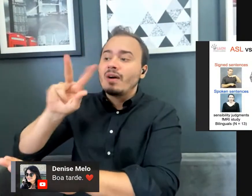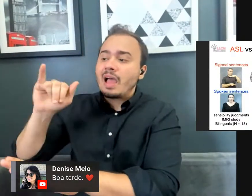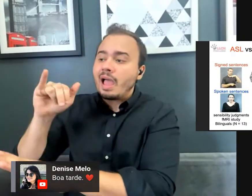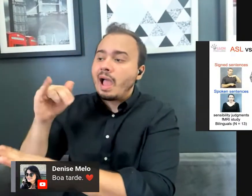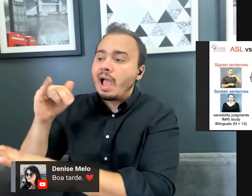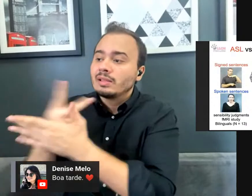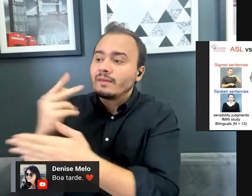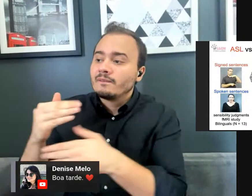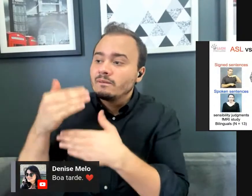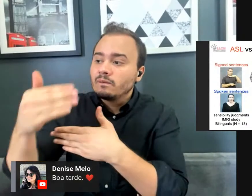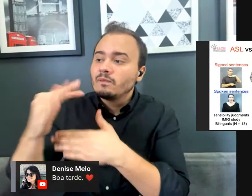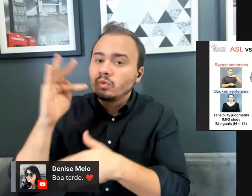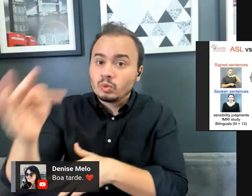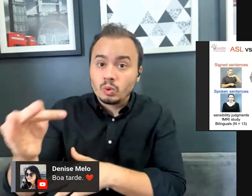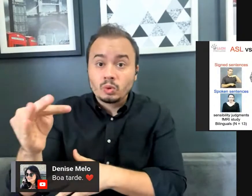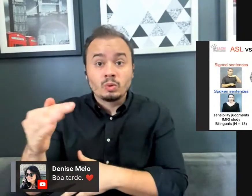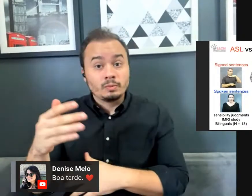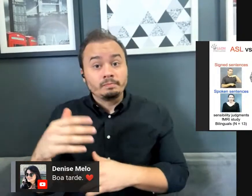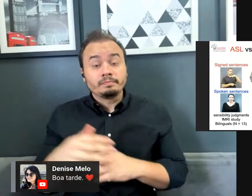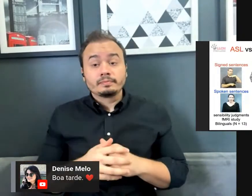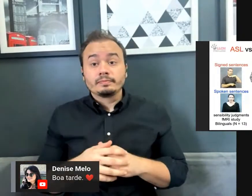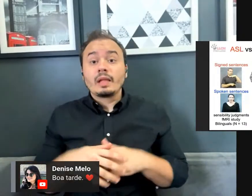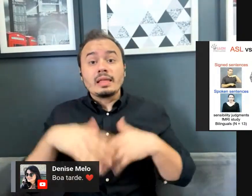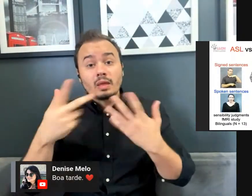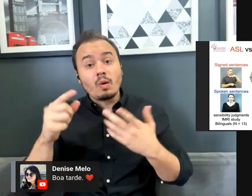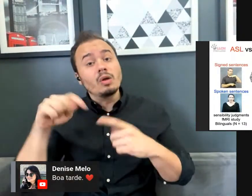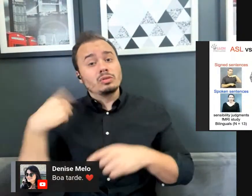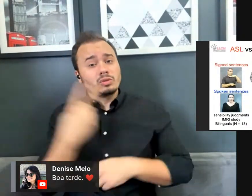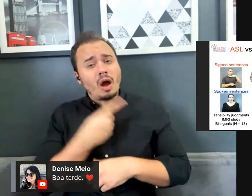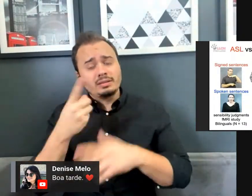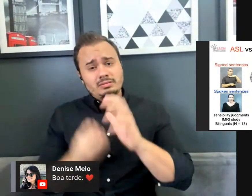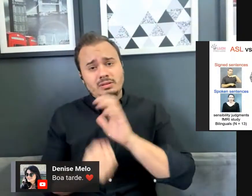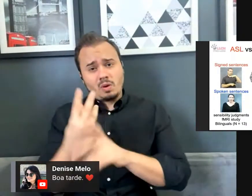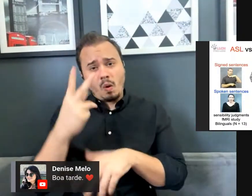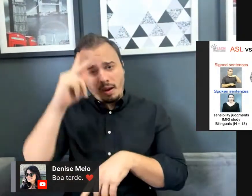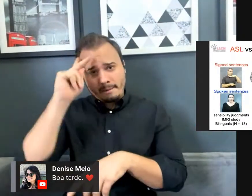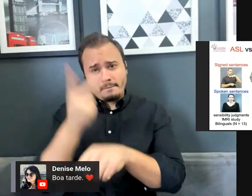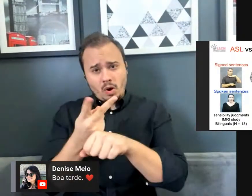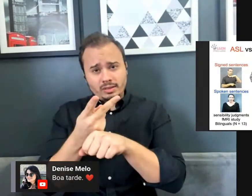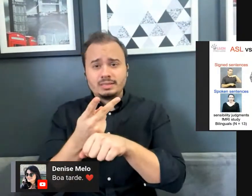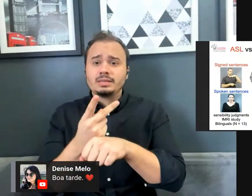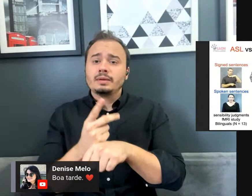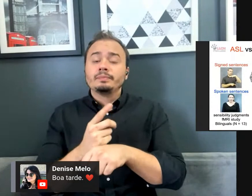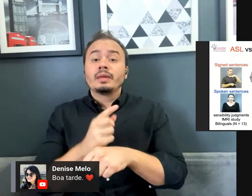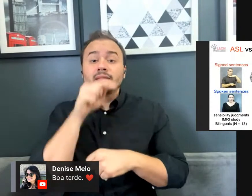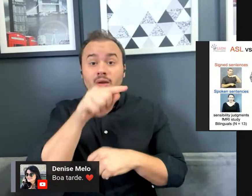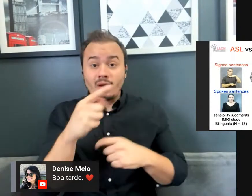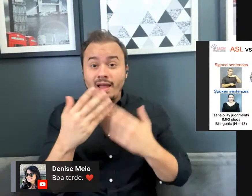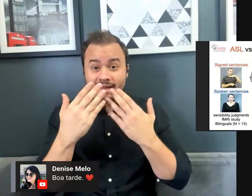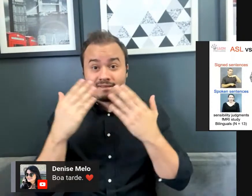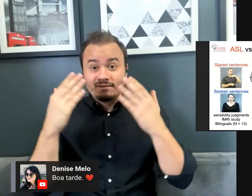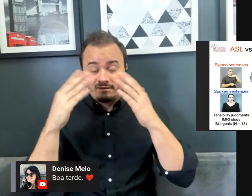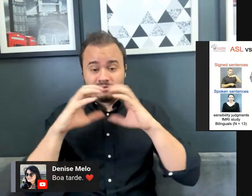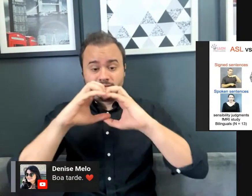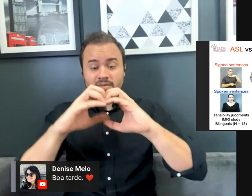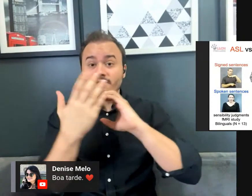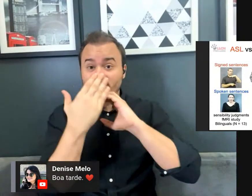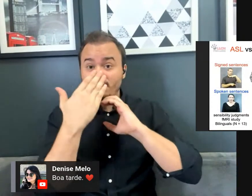prediction. So one hypothesis is that what we're seeing in these frontal parietal regions for sign